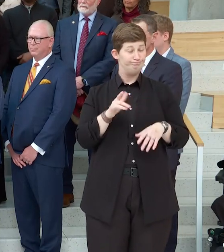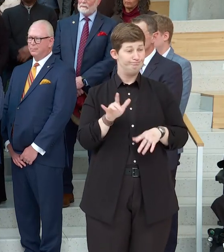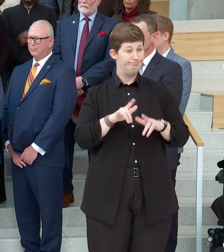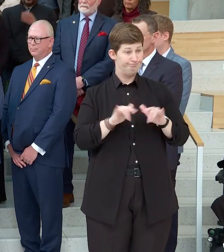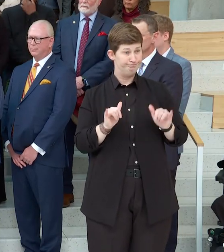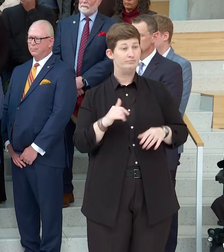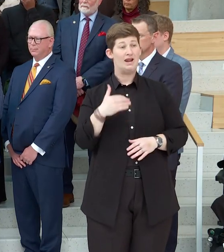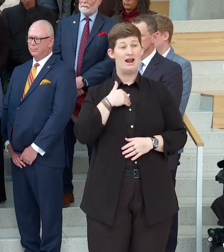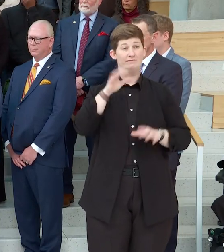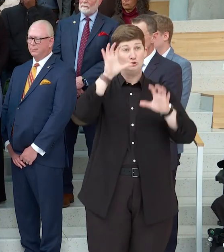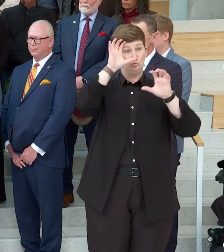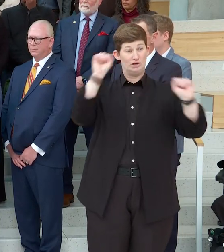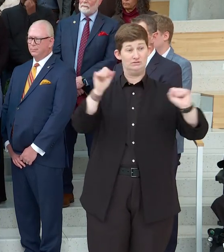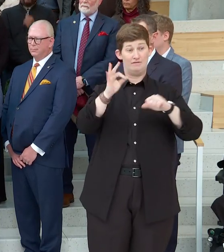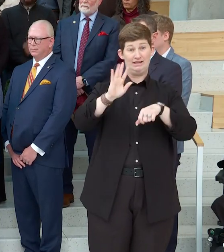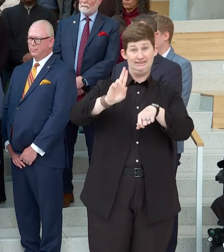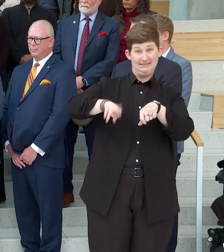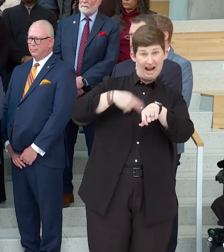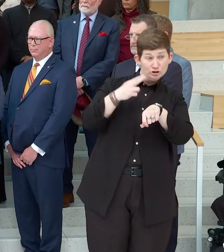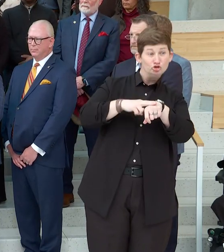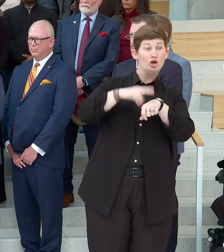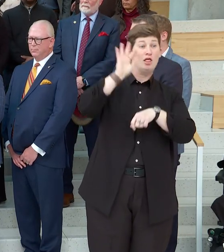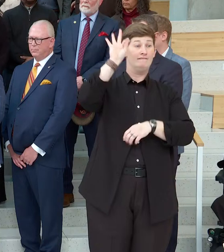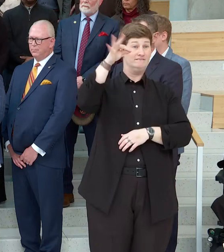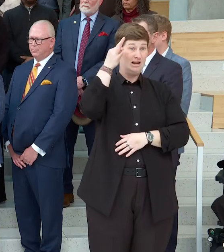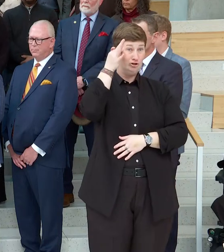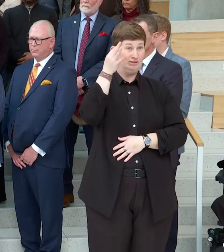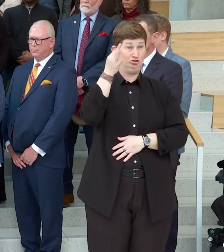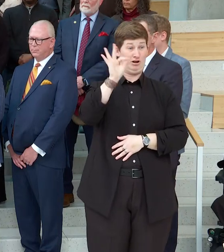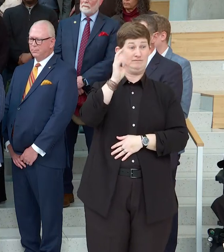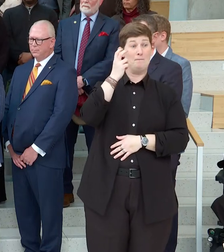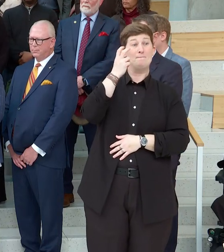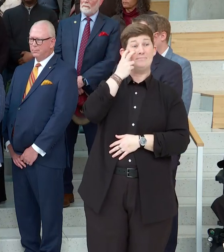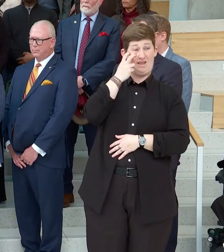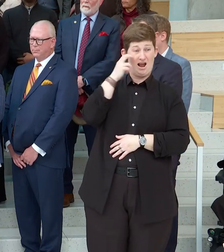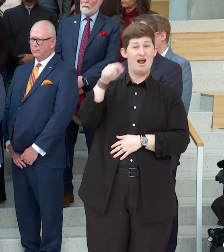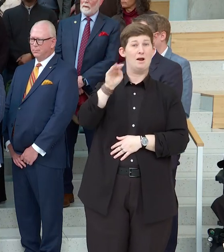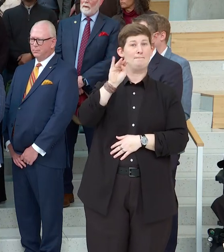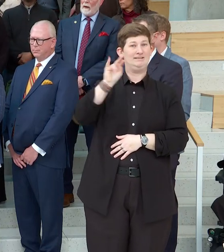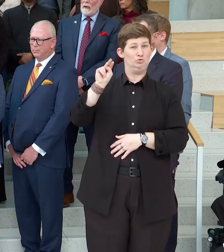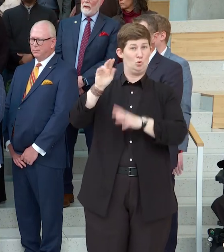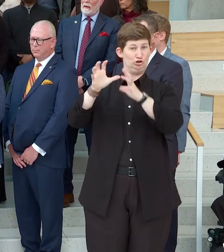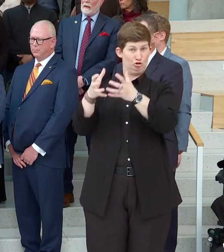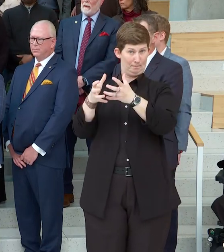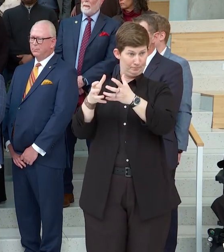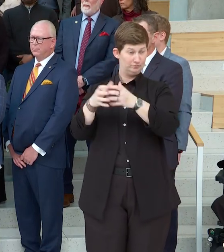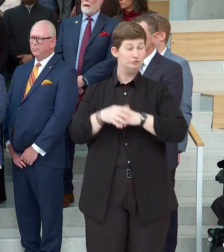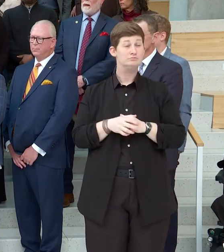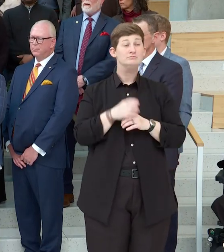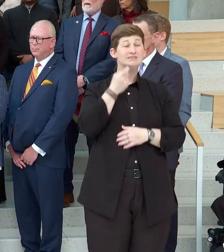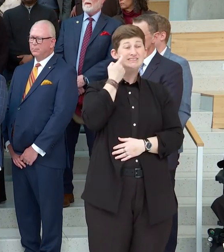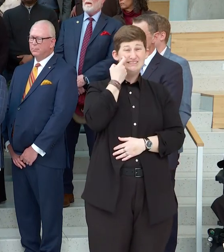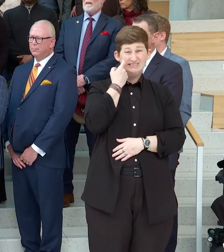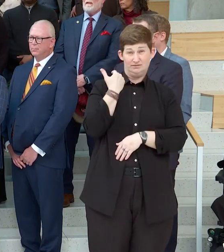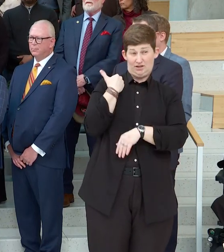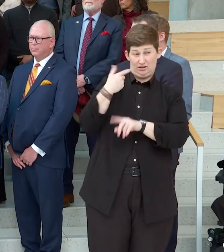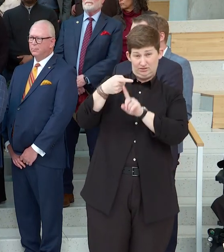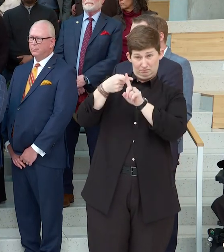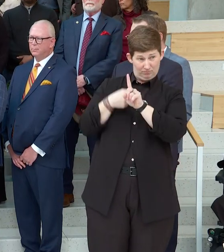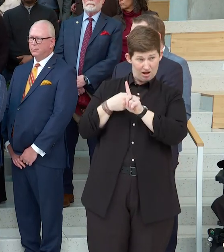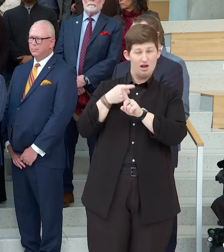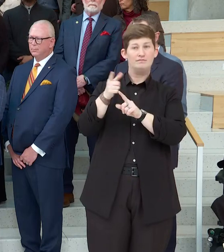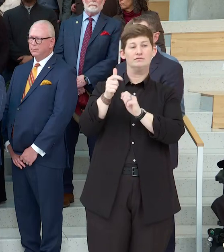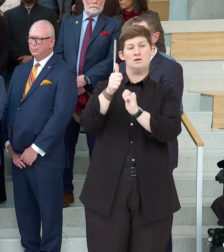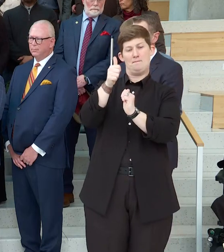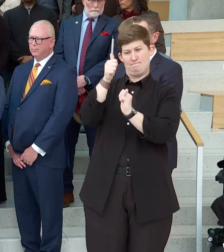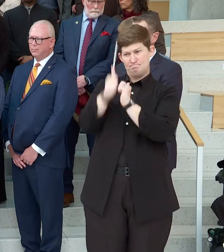of the National Federation of the Blind Minnesota Chapter. Their chapter passed a resolution just last month asking for swift